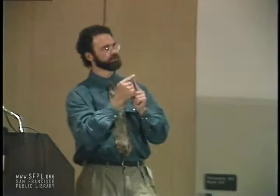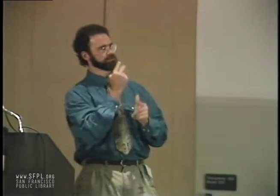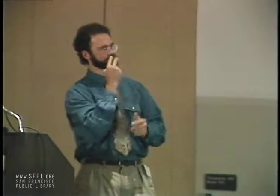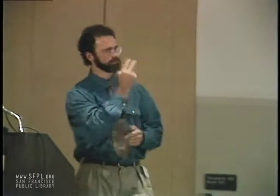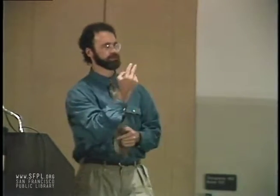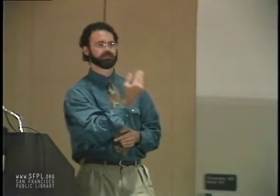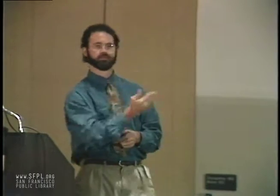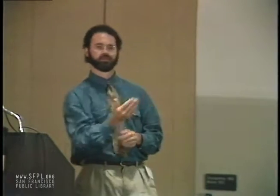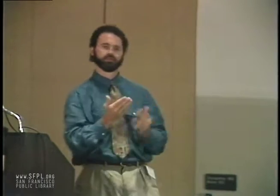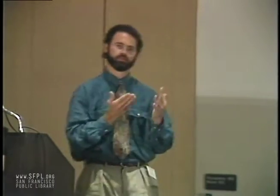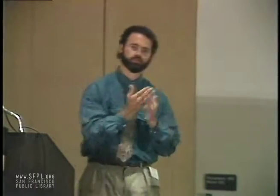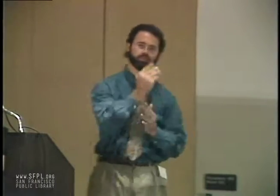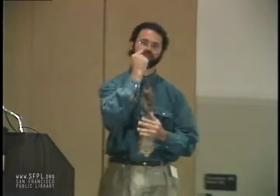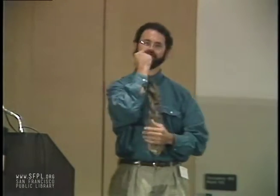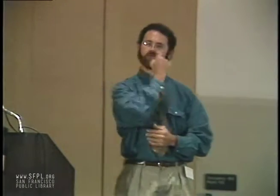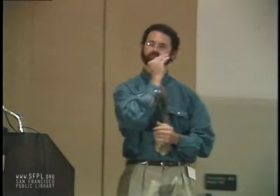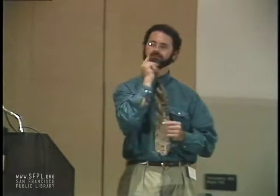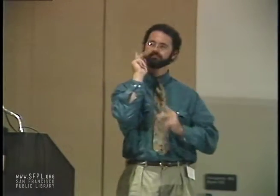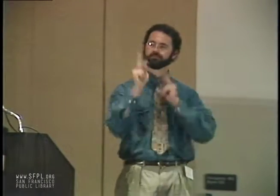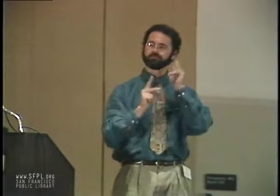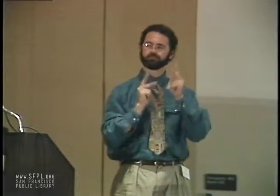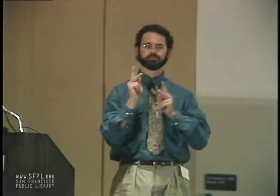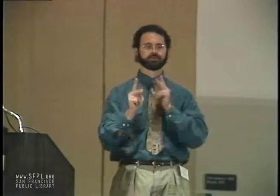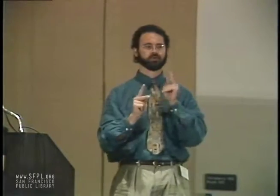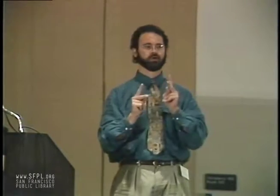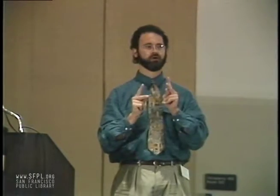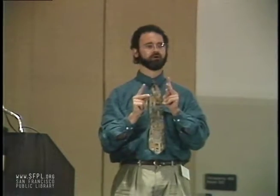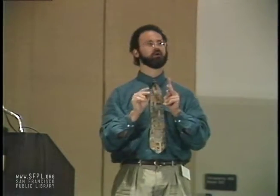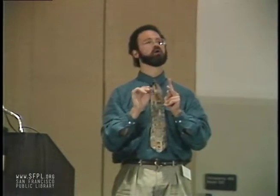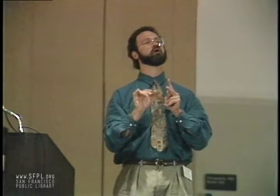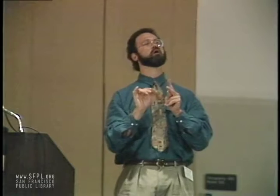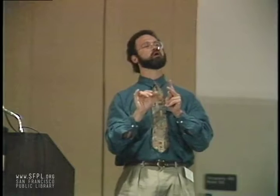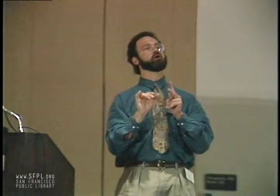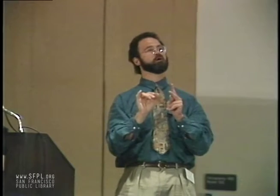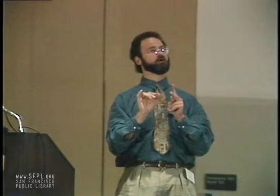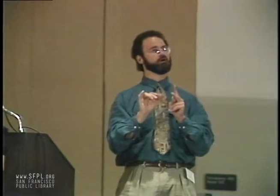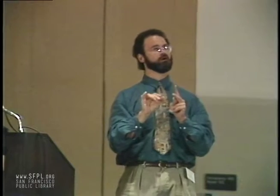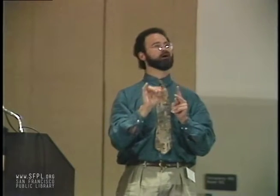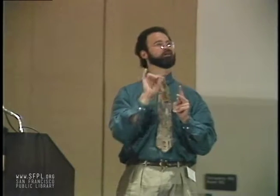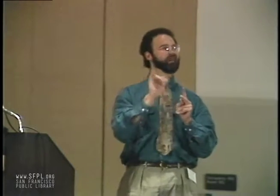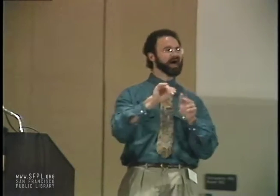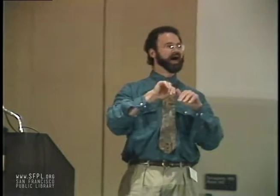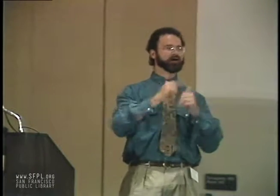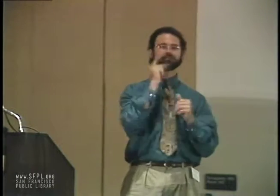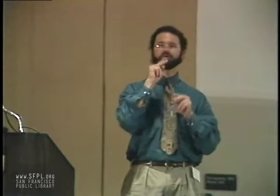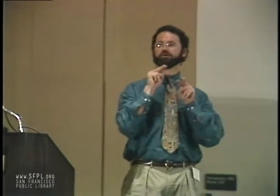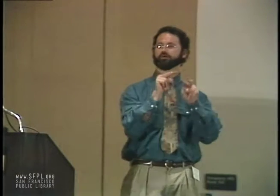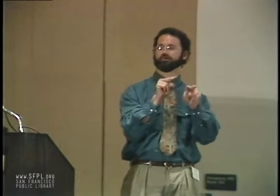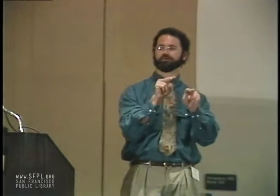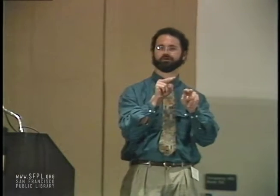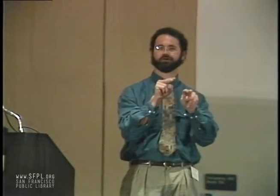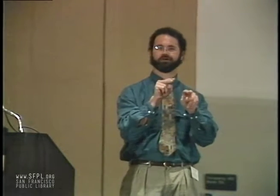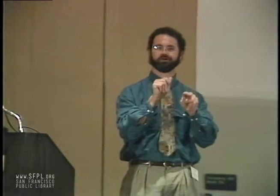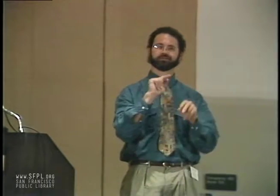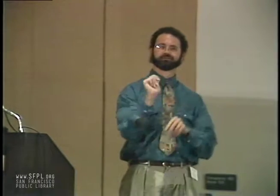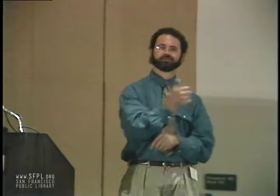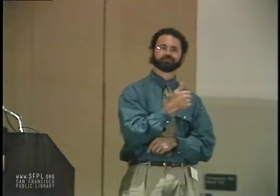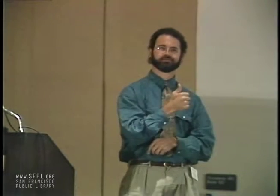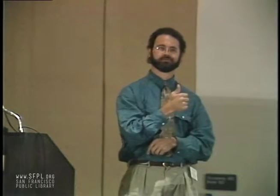To understand more about deaf culture, you must be able to see through a deaf person's eyes and understand